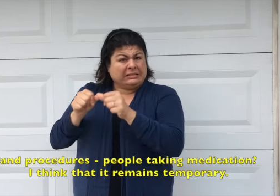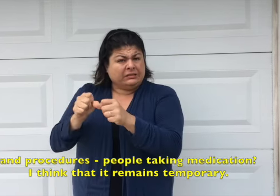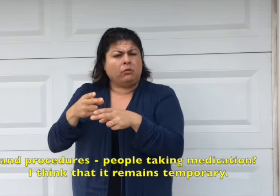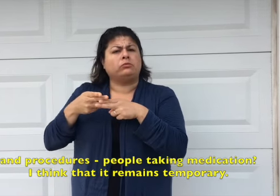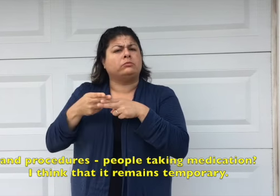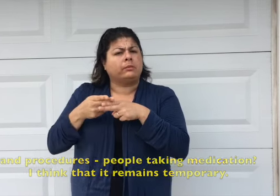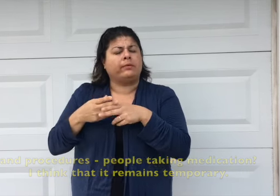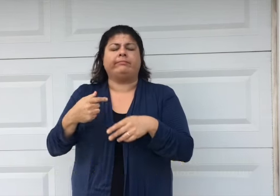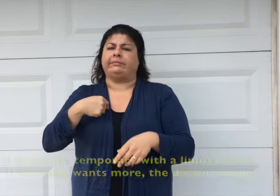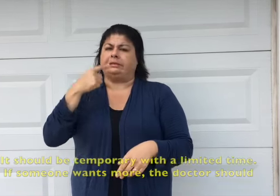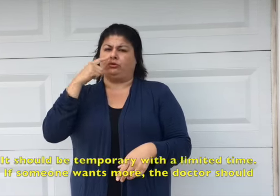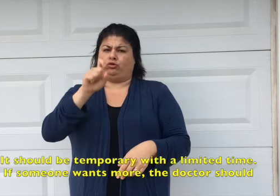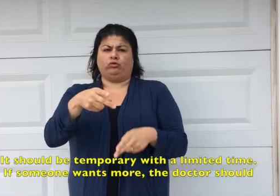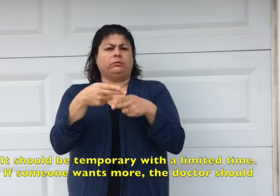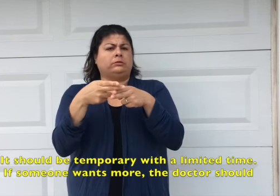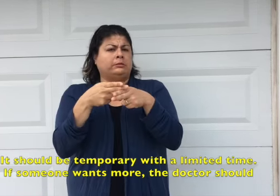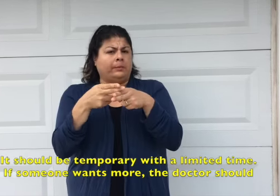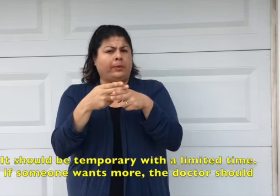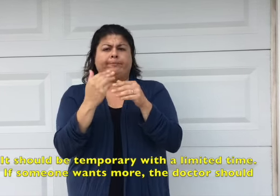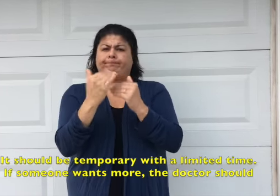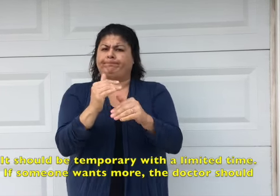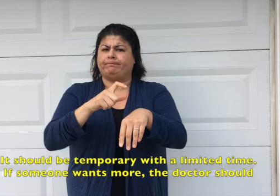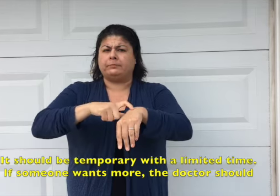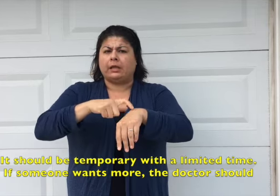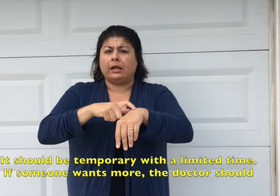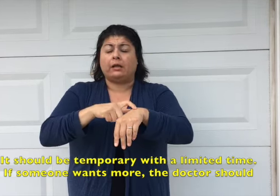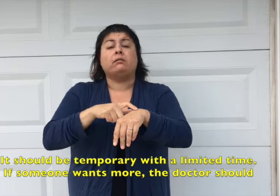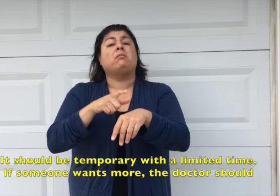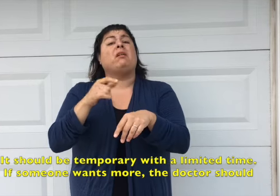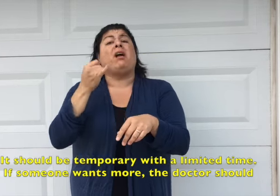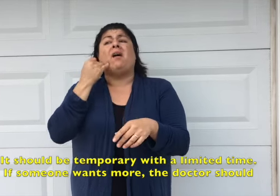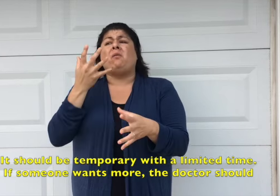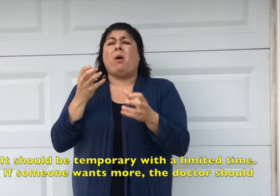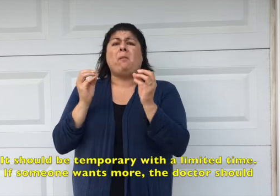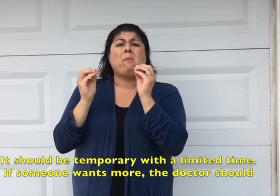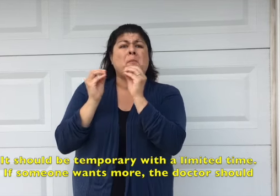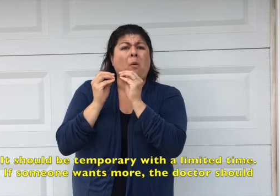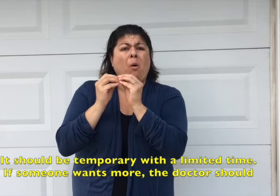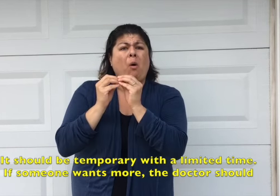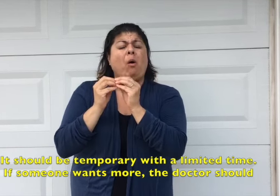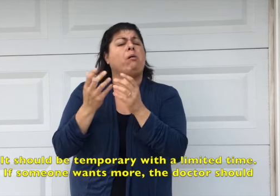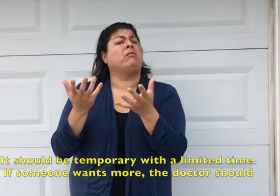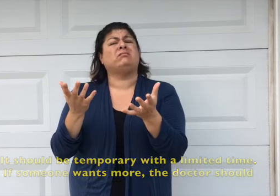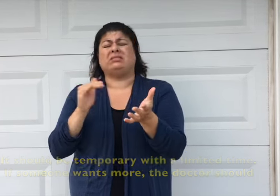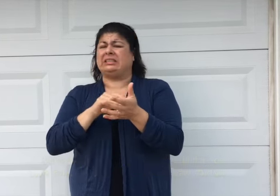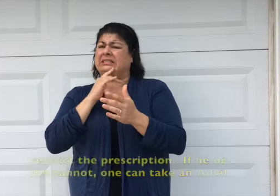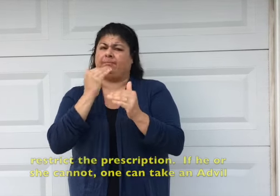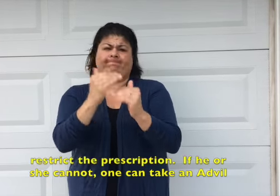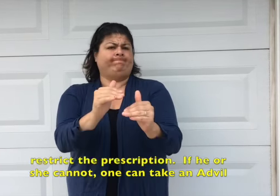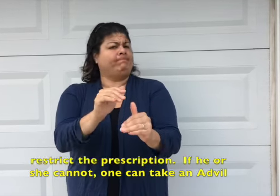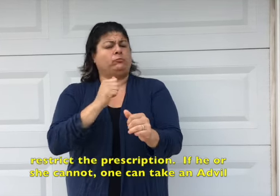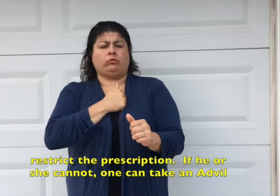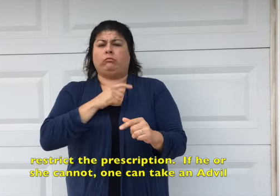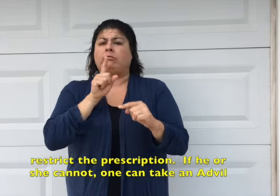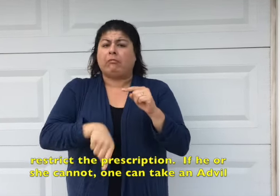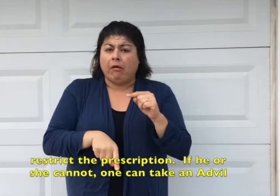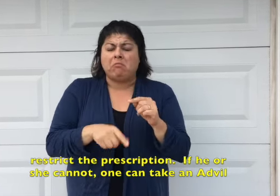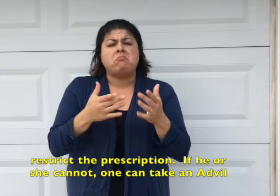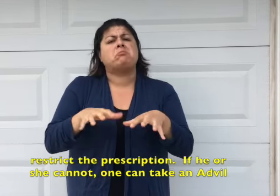it remains temporary. It should be temporary with limited time. If someone wants more, the doctor should restrict the